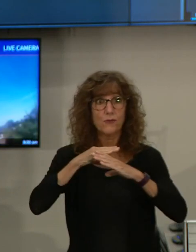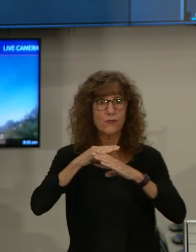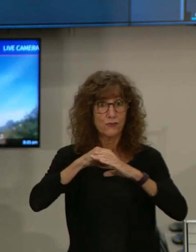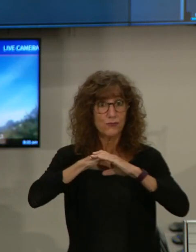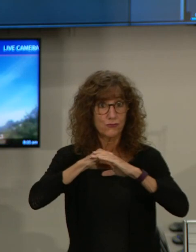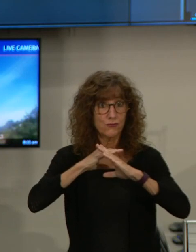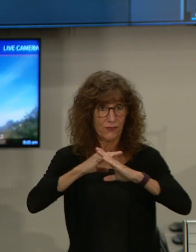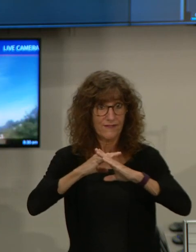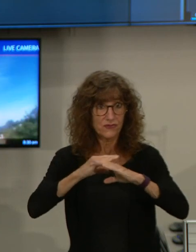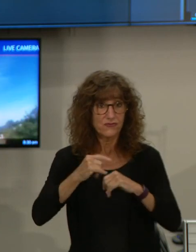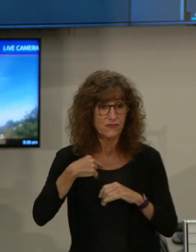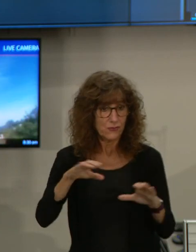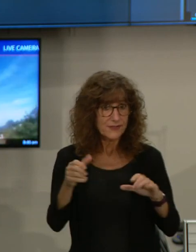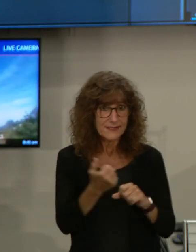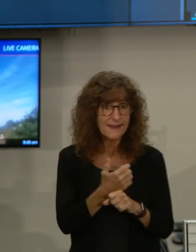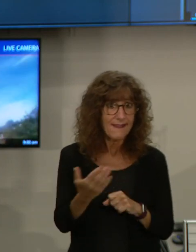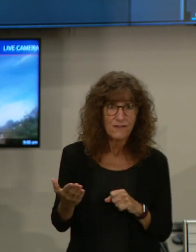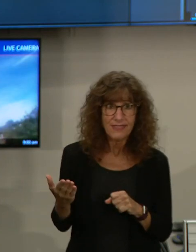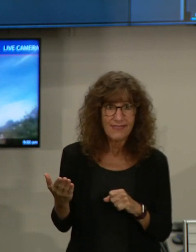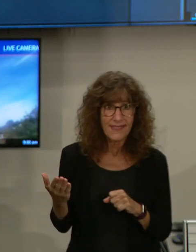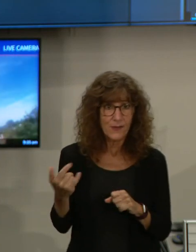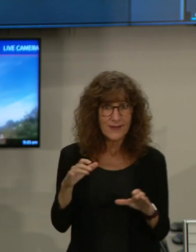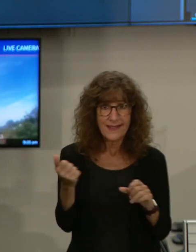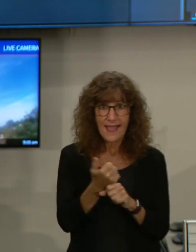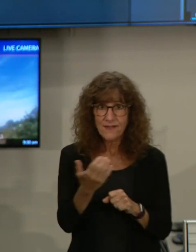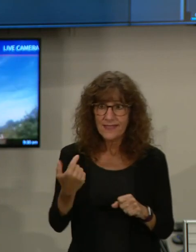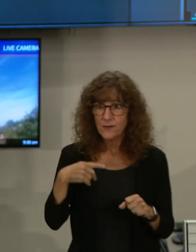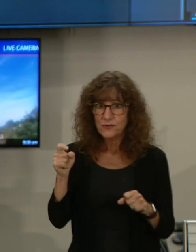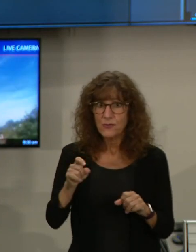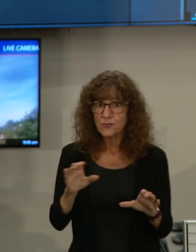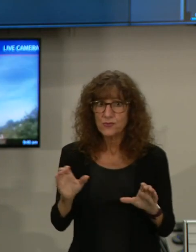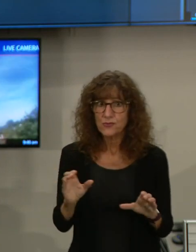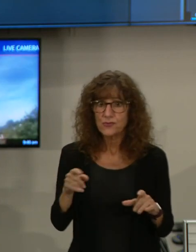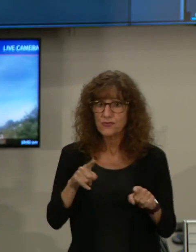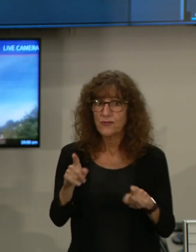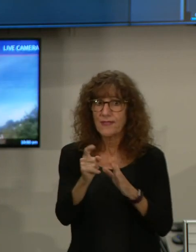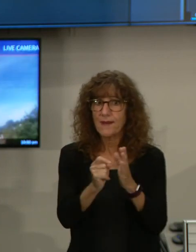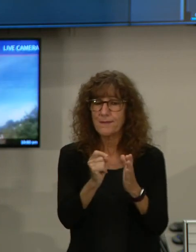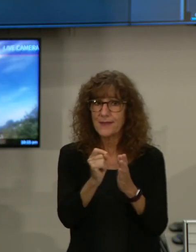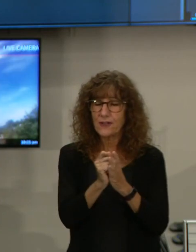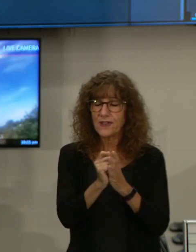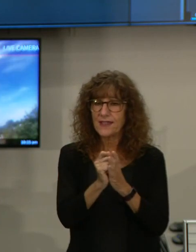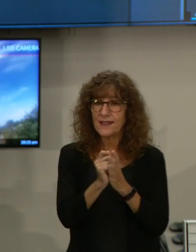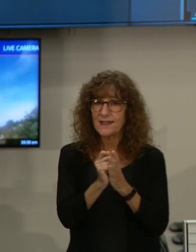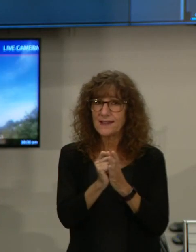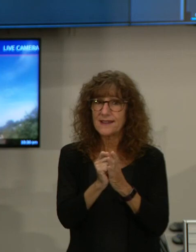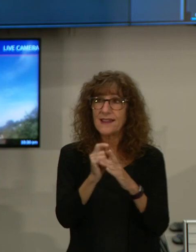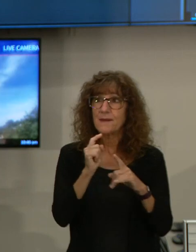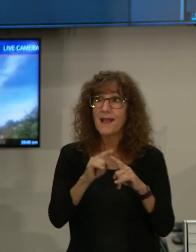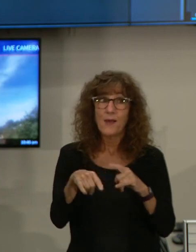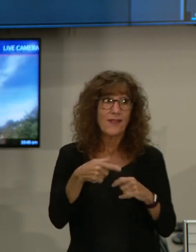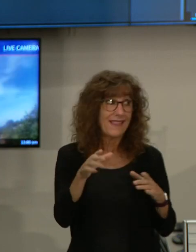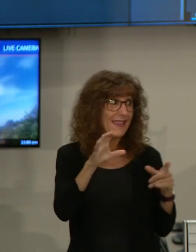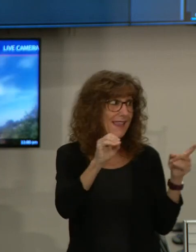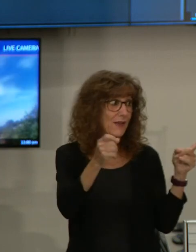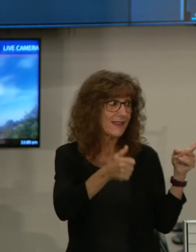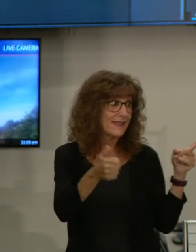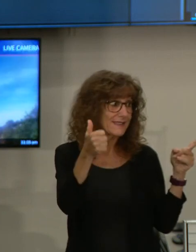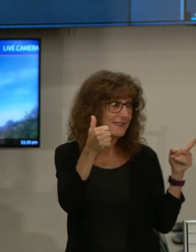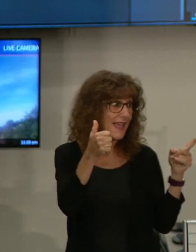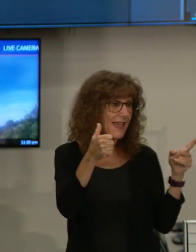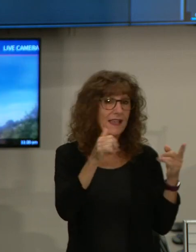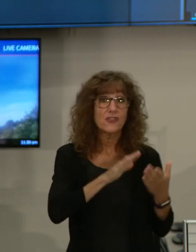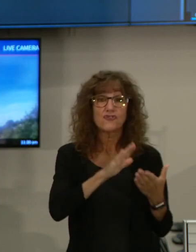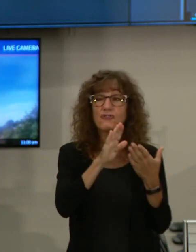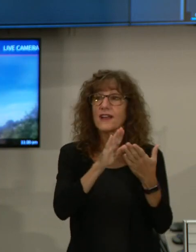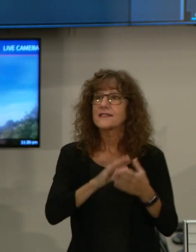did everything we were supposed to do during that period. But and I'll let the county executive address this,